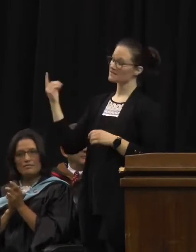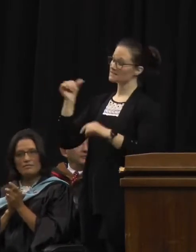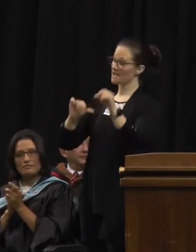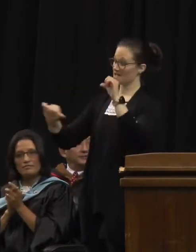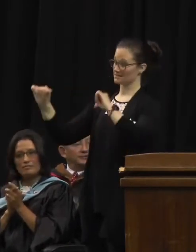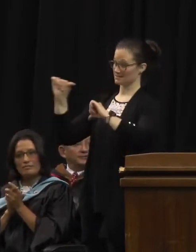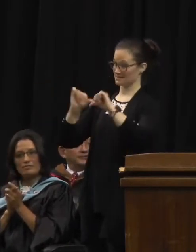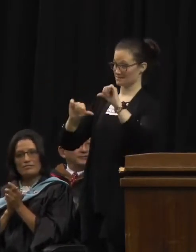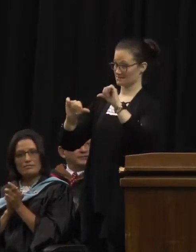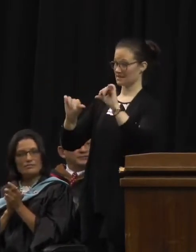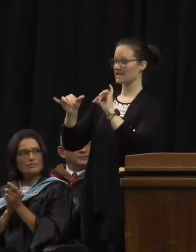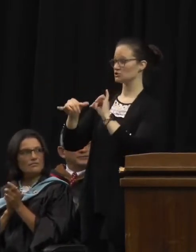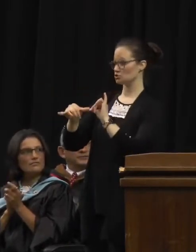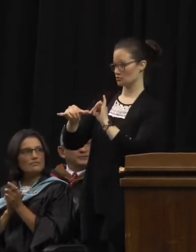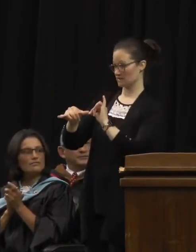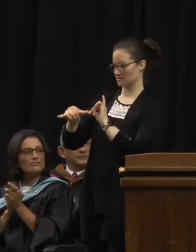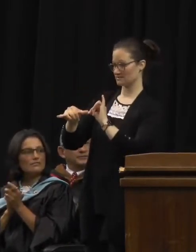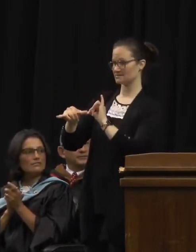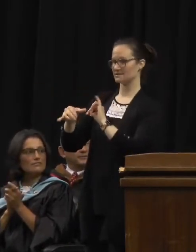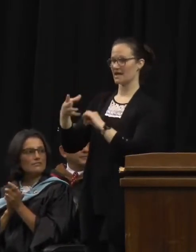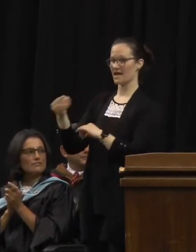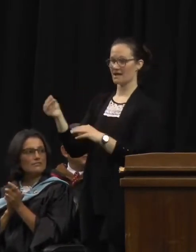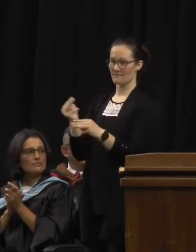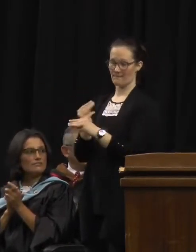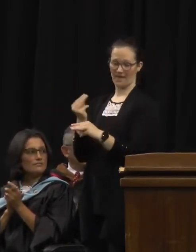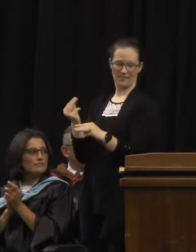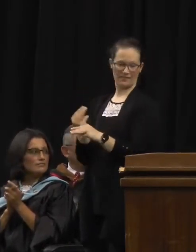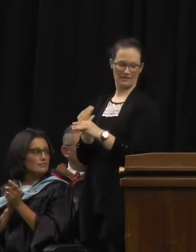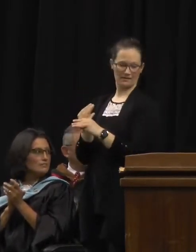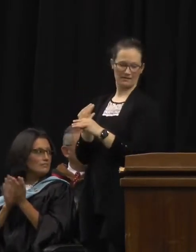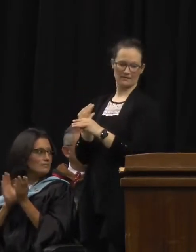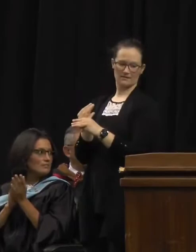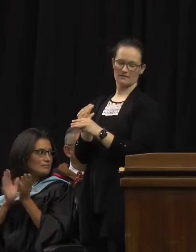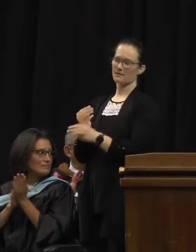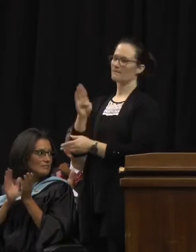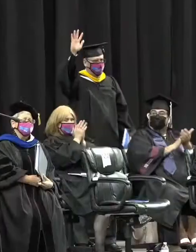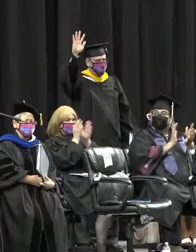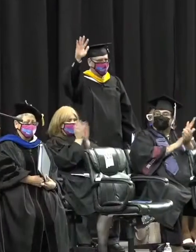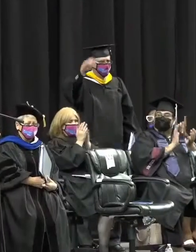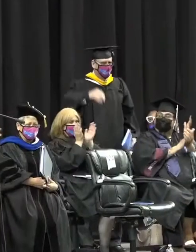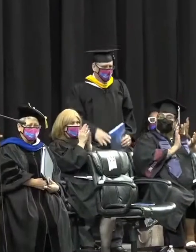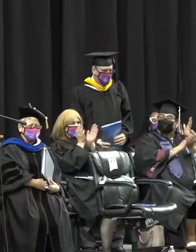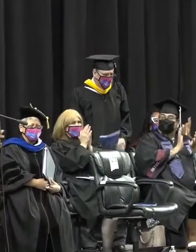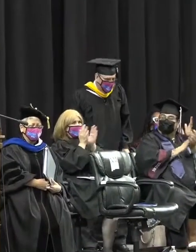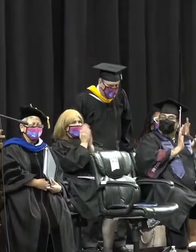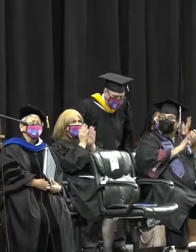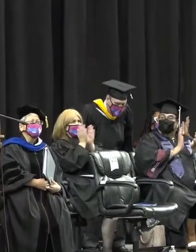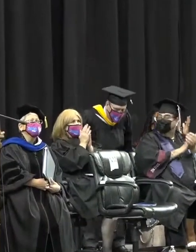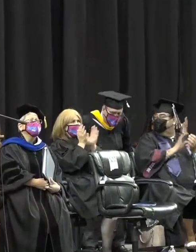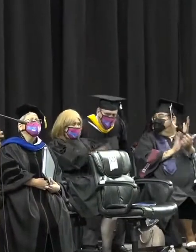Dean of Science, Engineering, and Mathematics, Joe Butler.